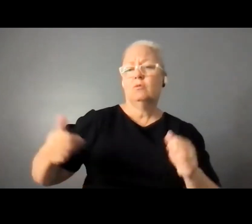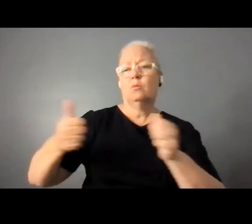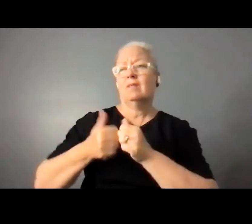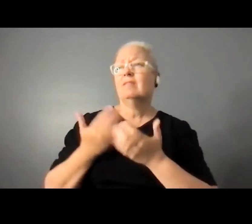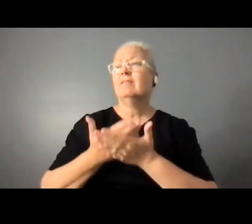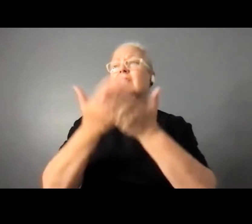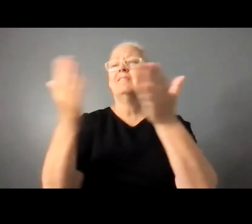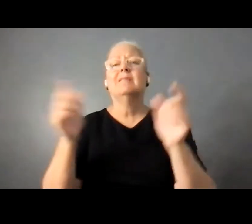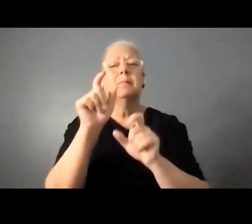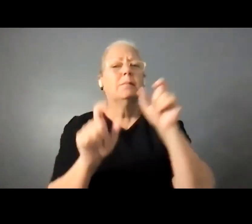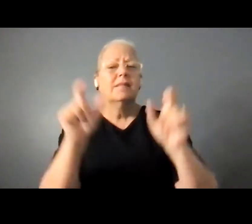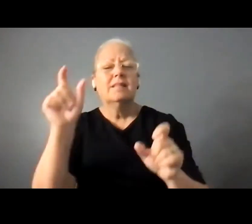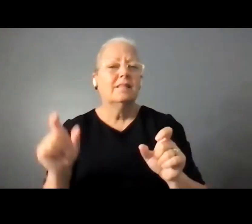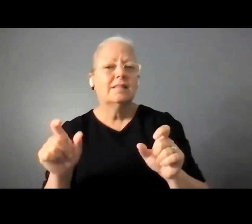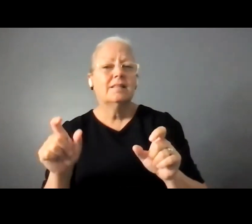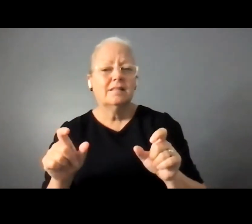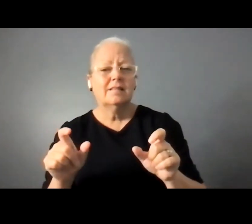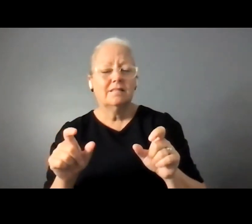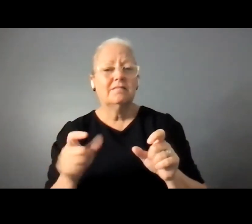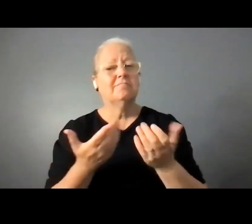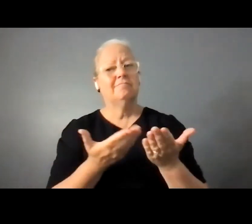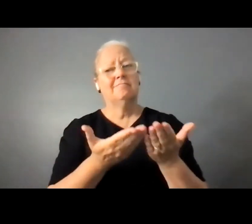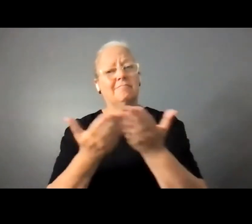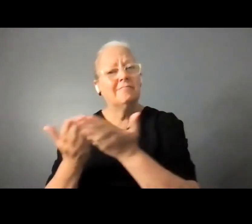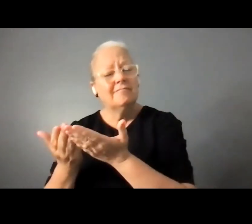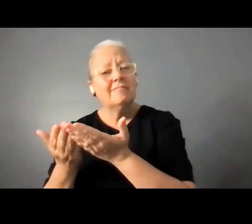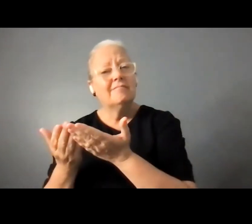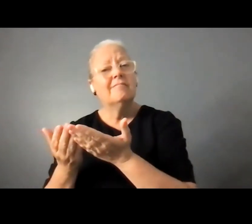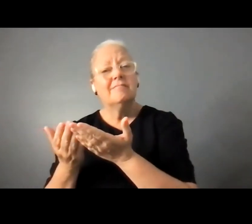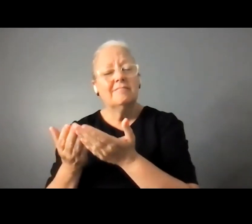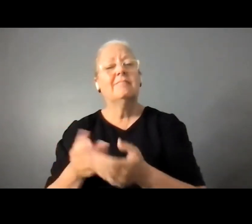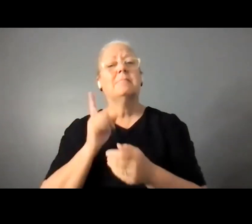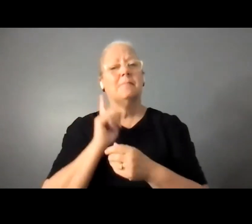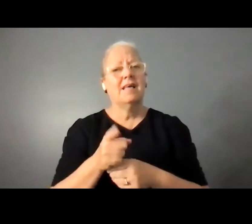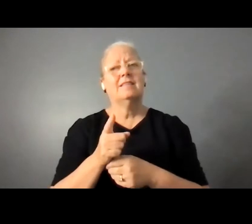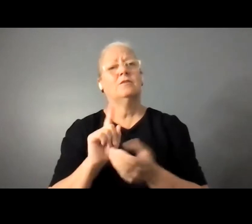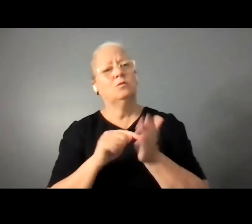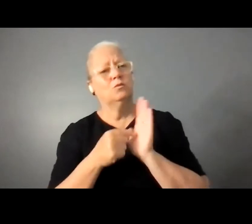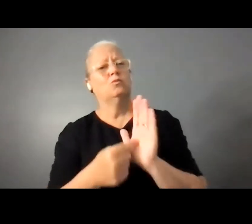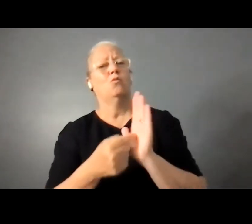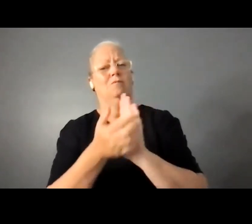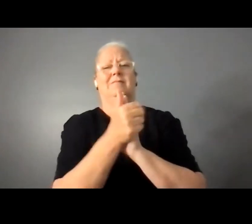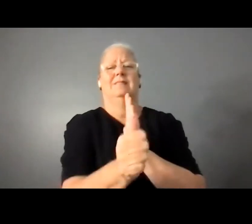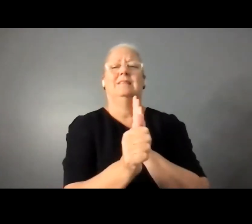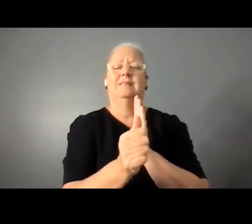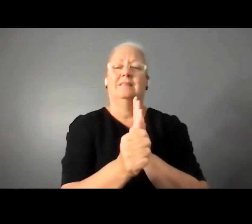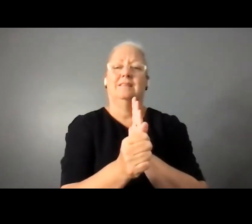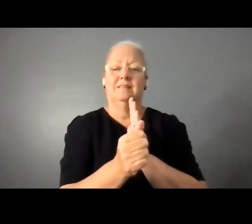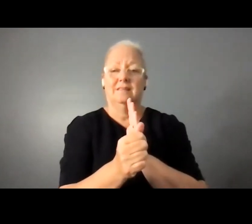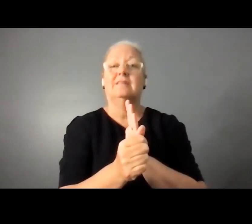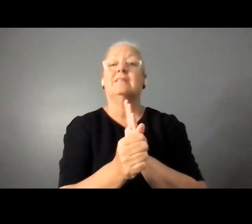know, they should he or she should show their talent, and that way I think we can prove